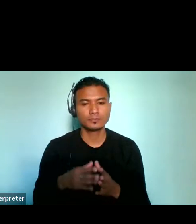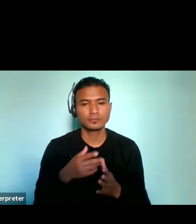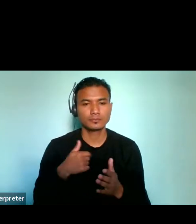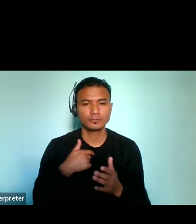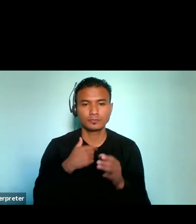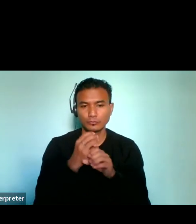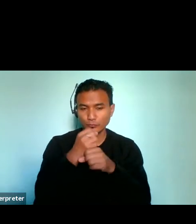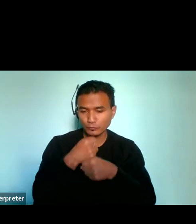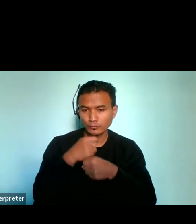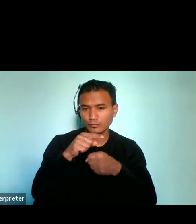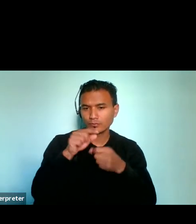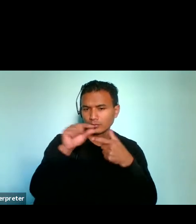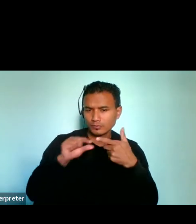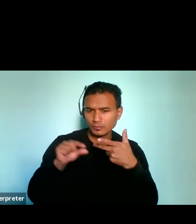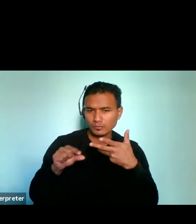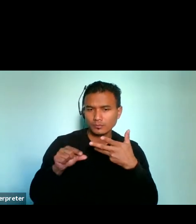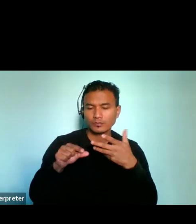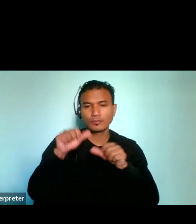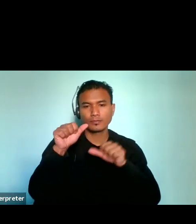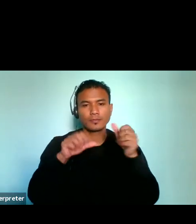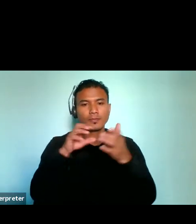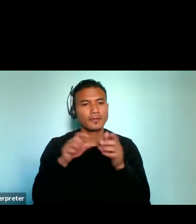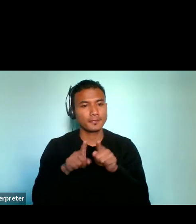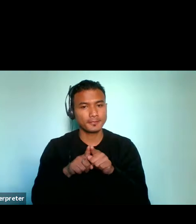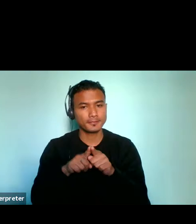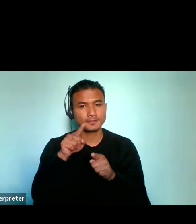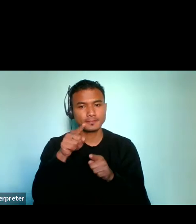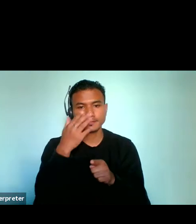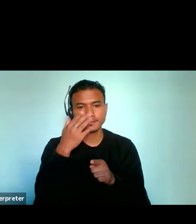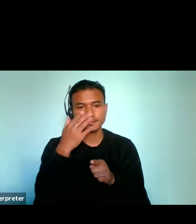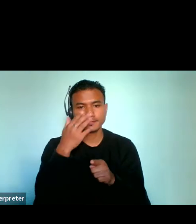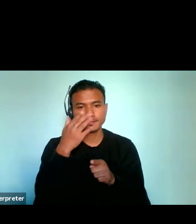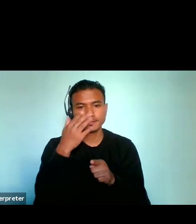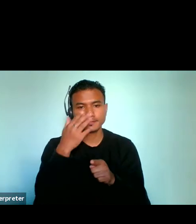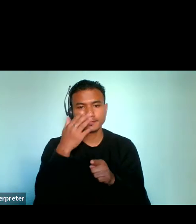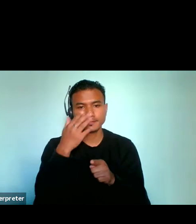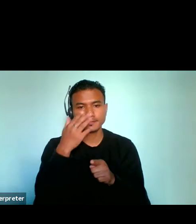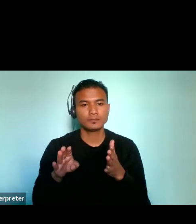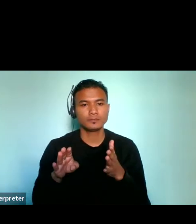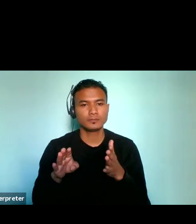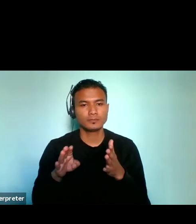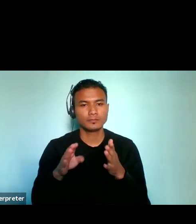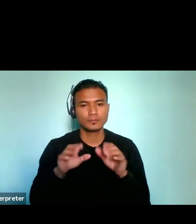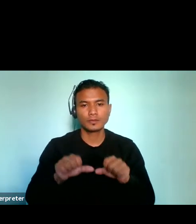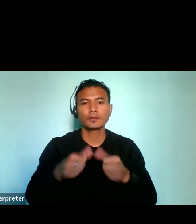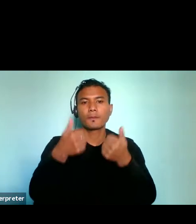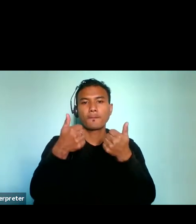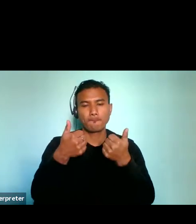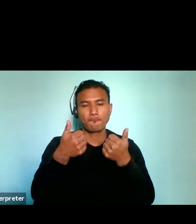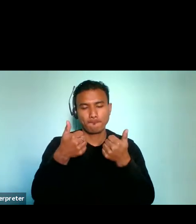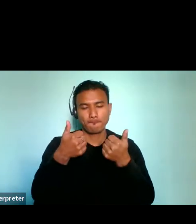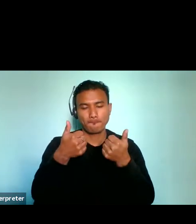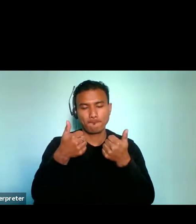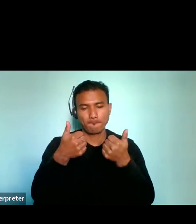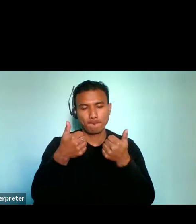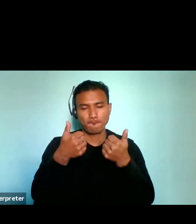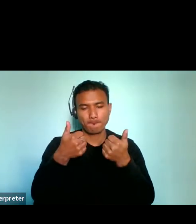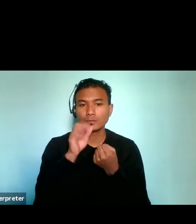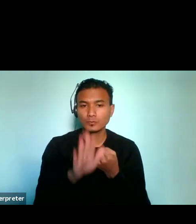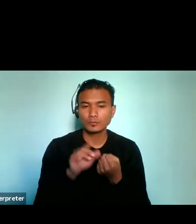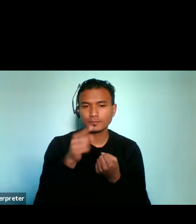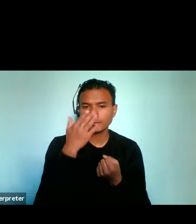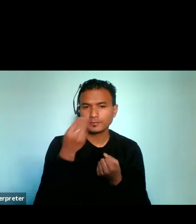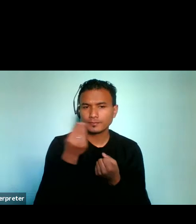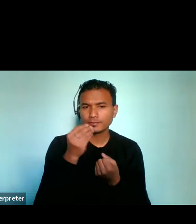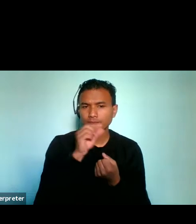everywhere, and that is making this a success. Just also a few takeaways from my side in terms of